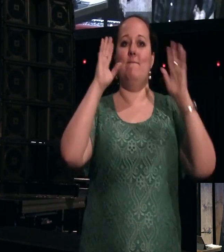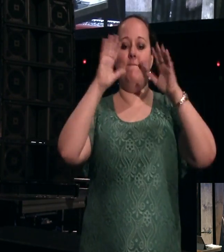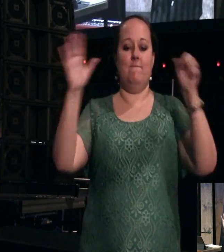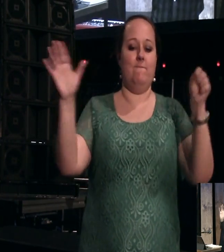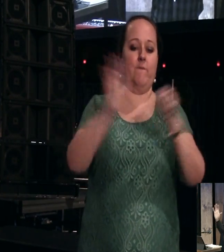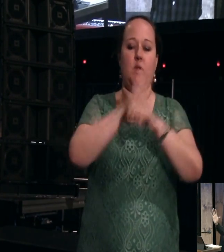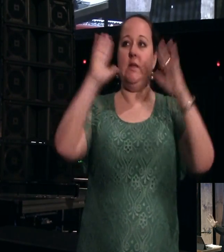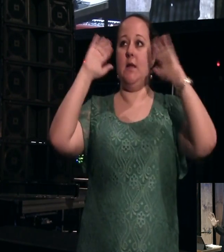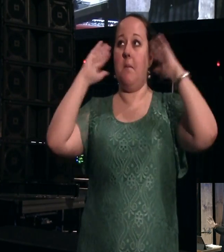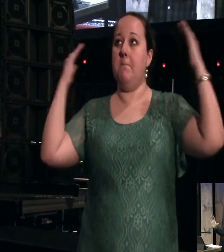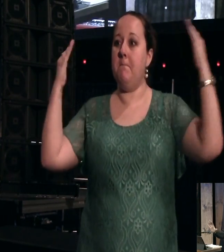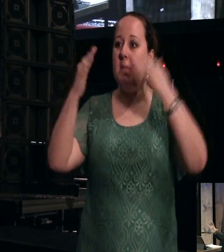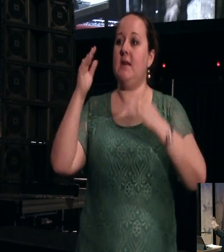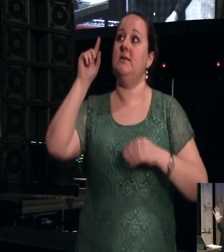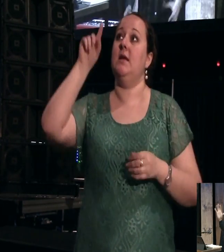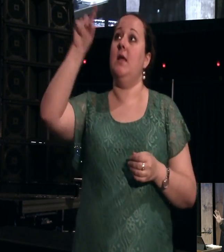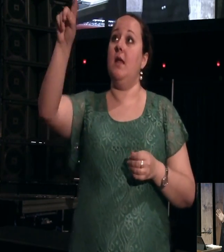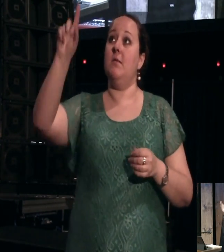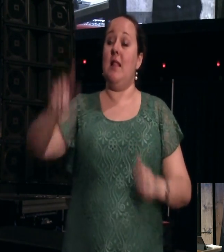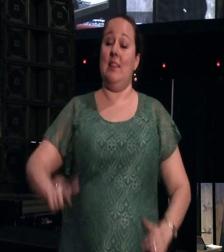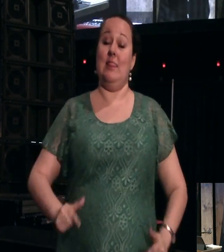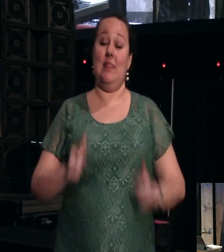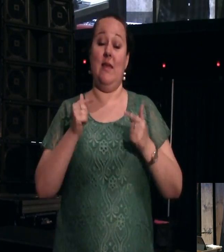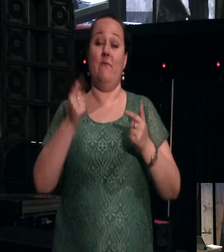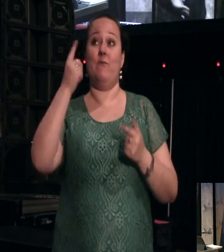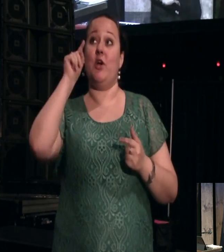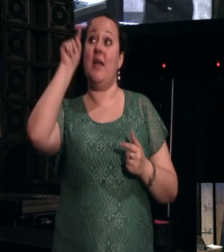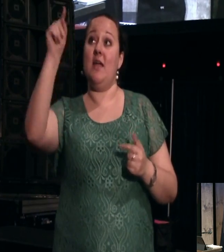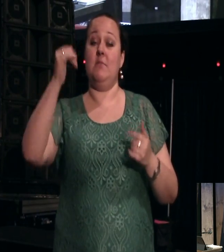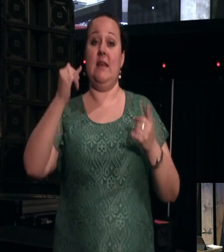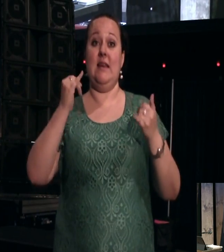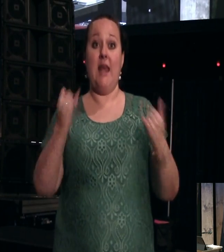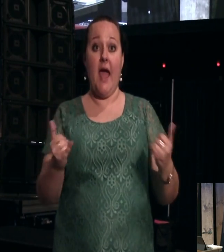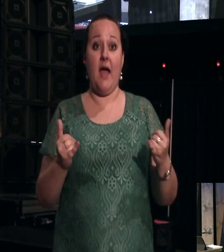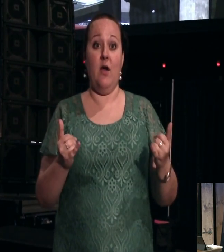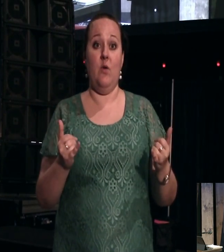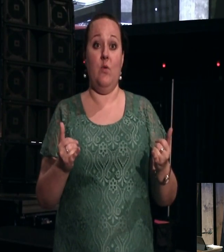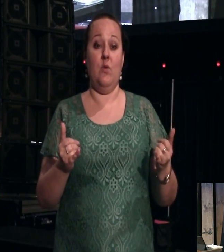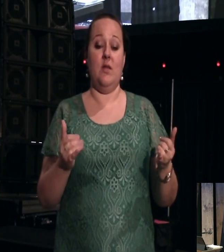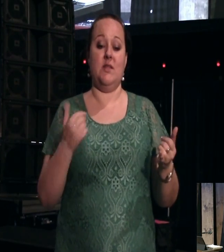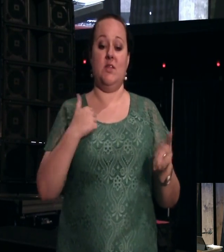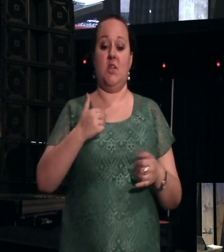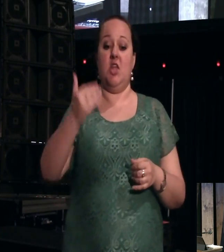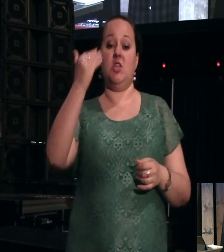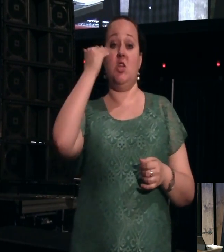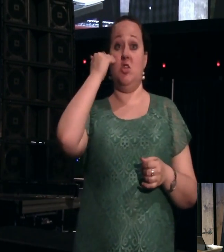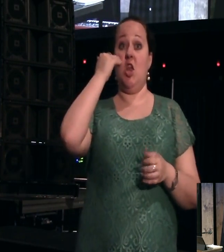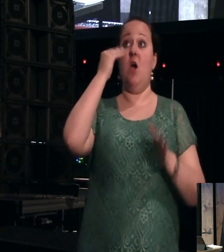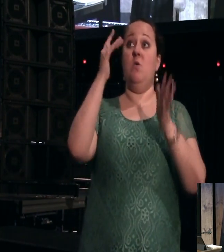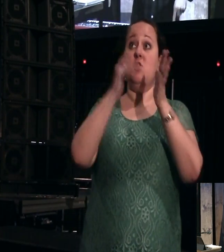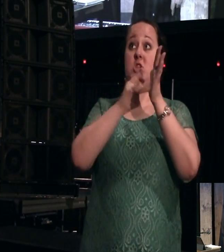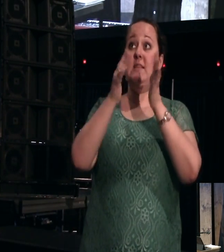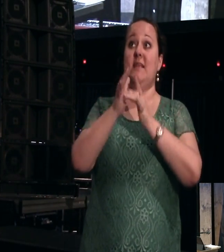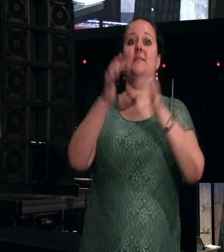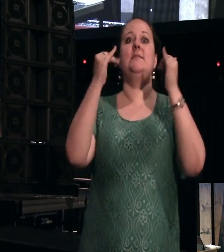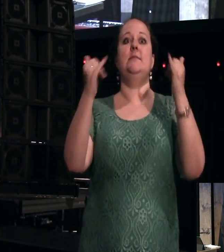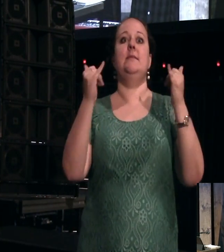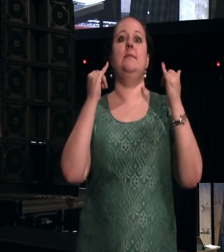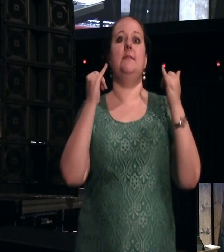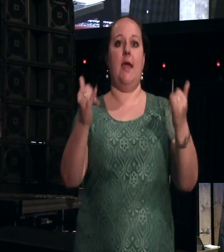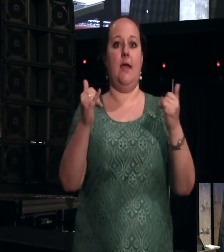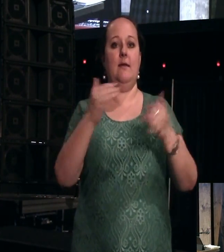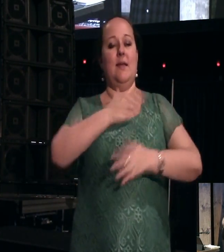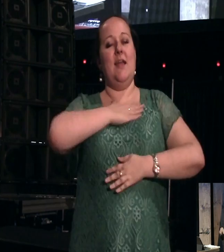saying, be fully committed to God. Live for God now. So in today's terms,